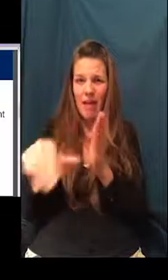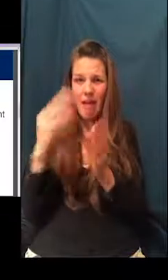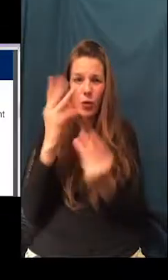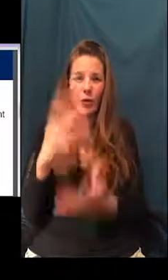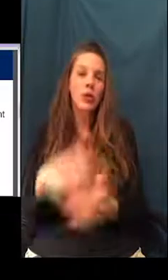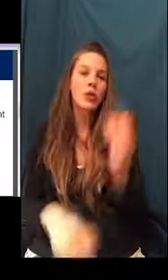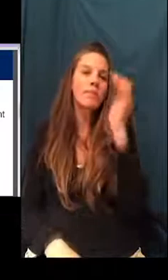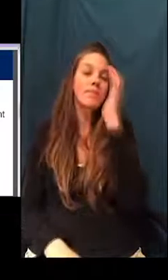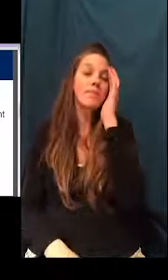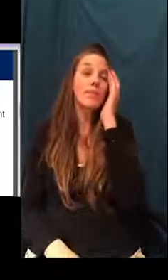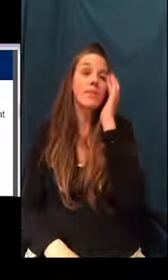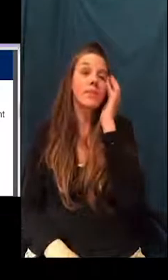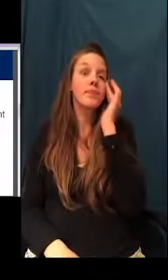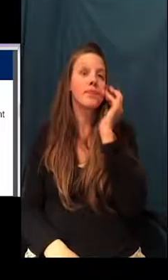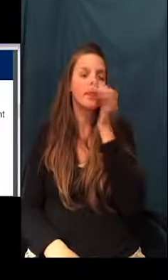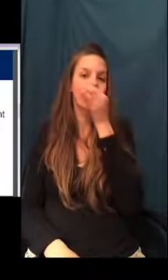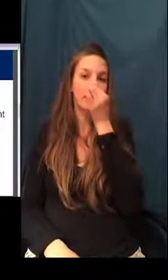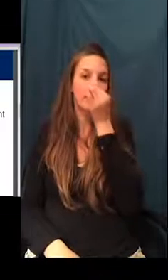information?